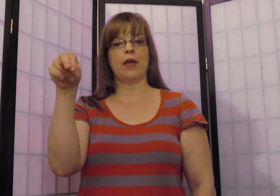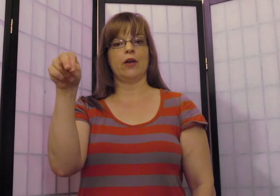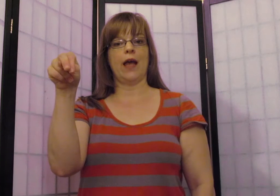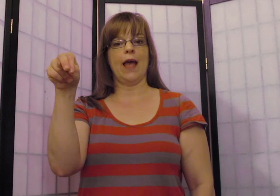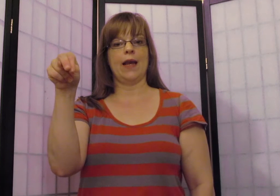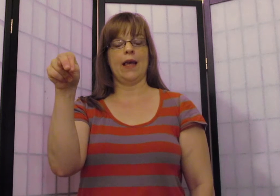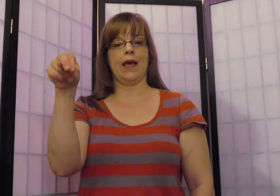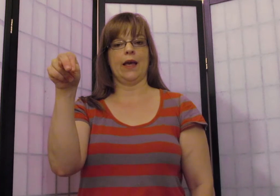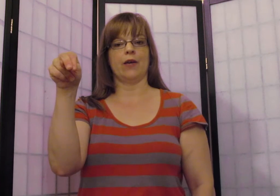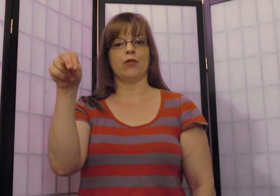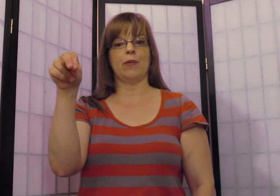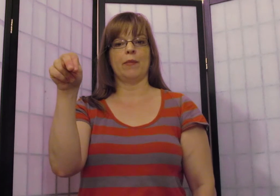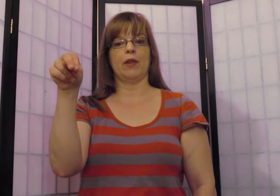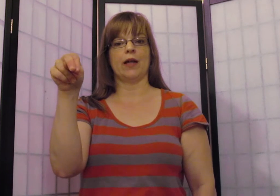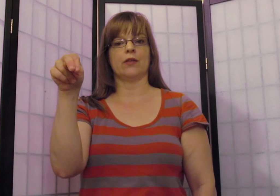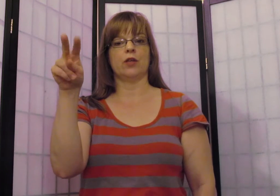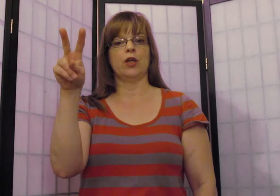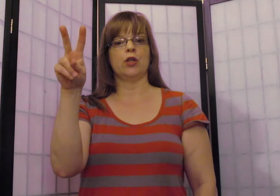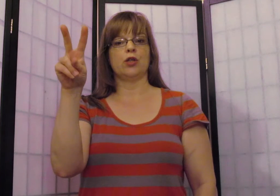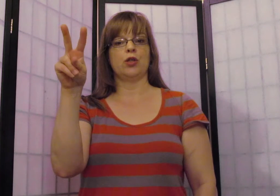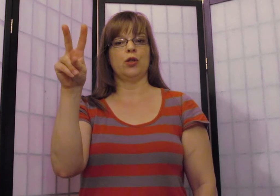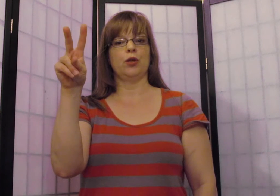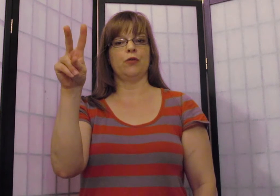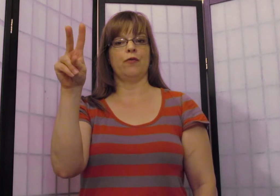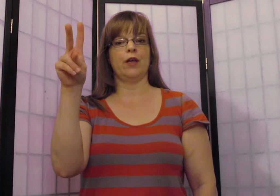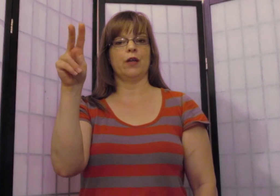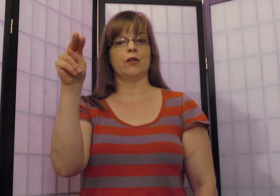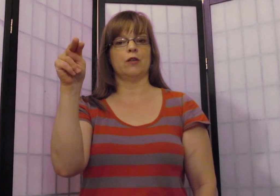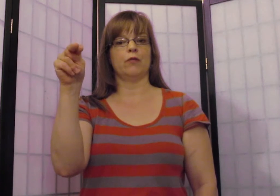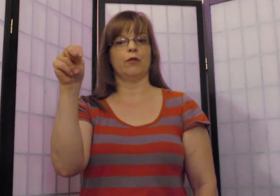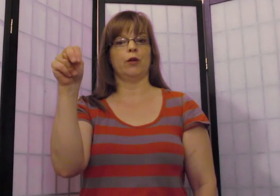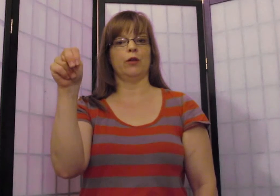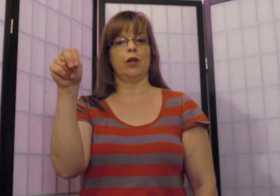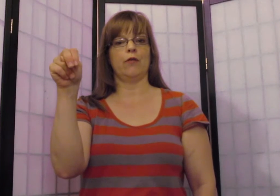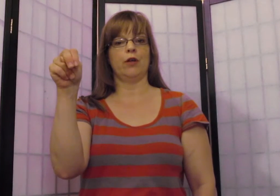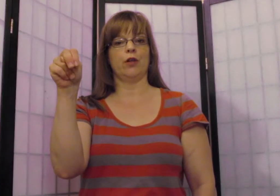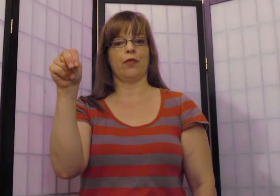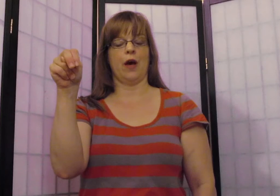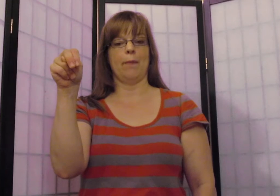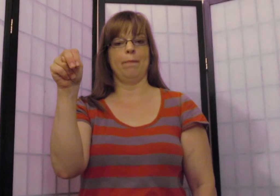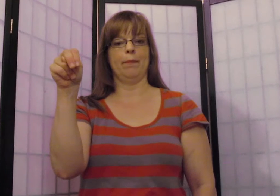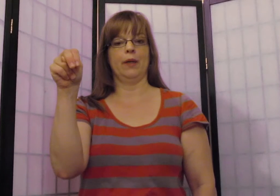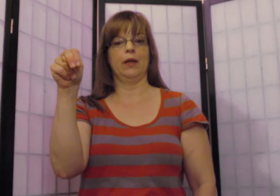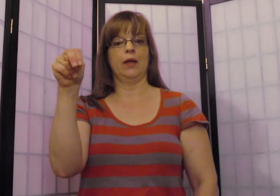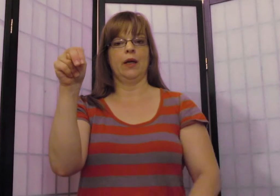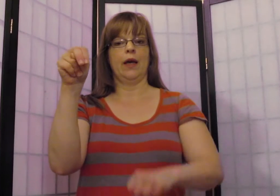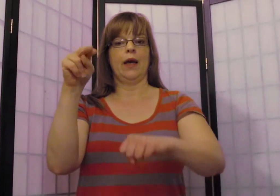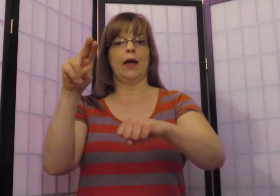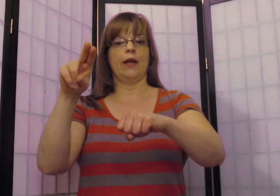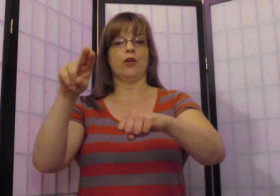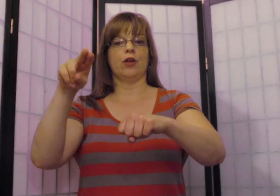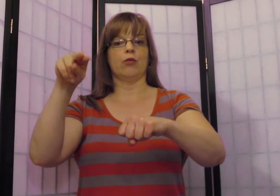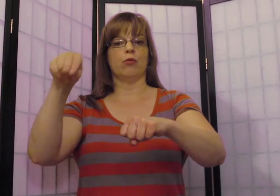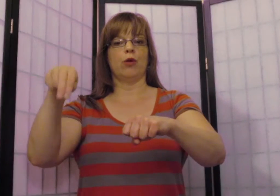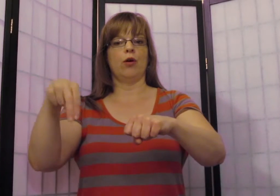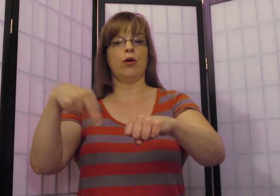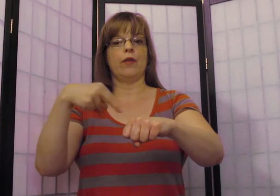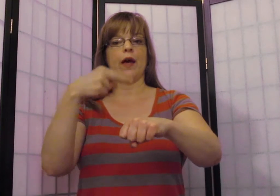your N hand. Remember, that's 2 fingers folded over your thumb, and you're going to roll that